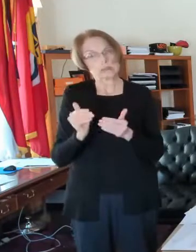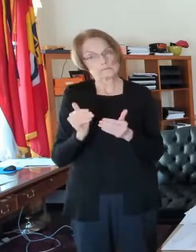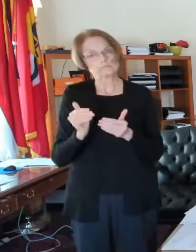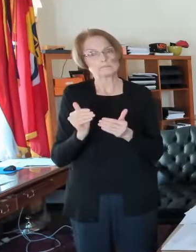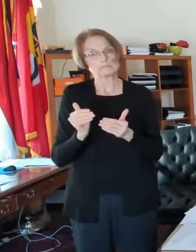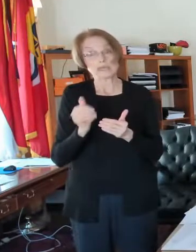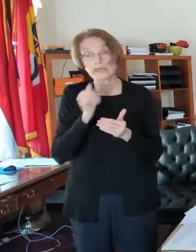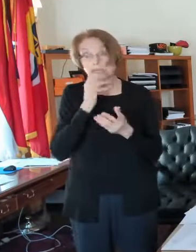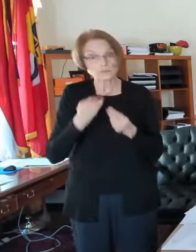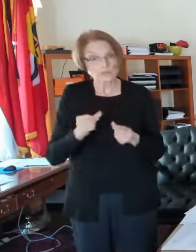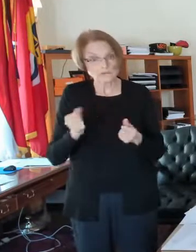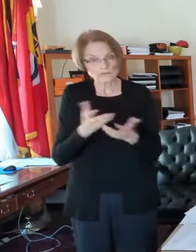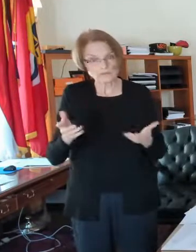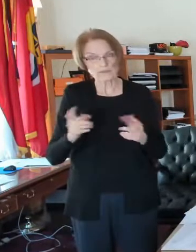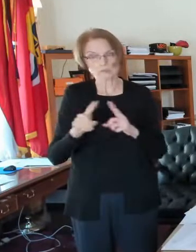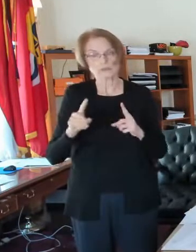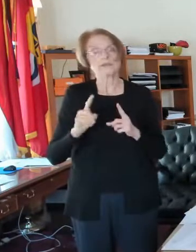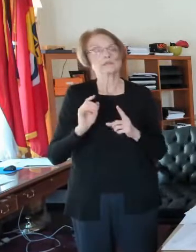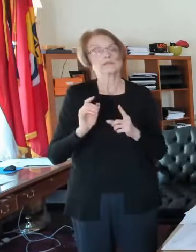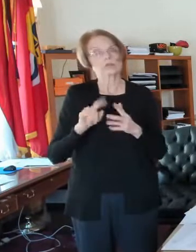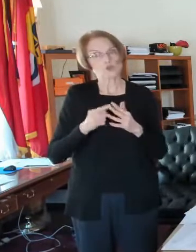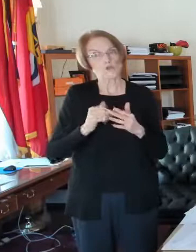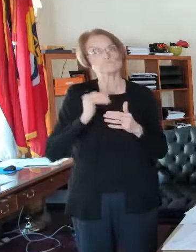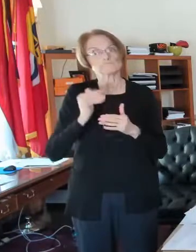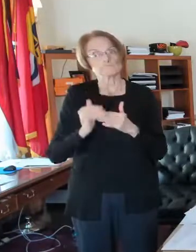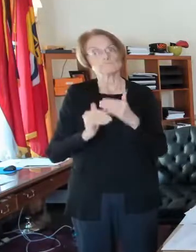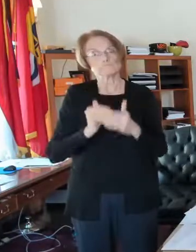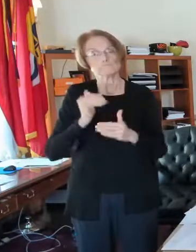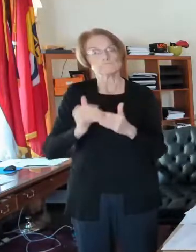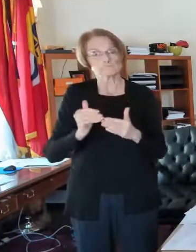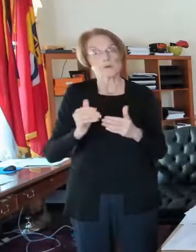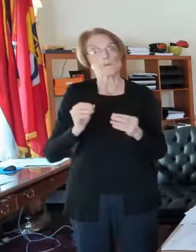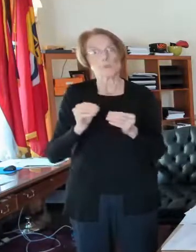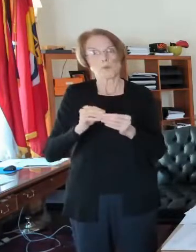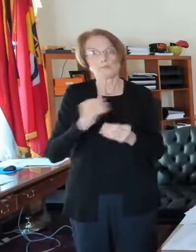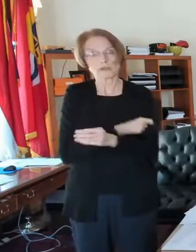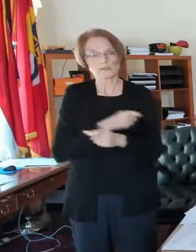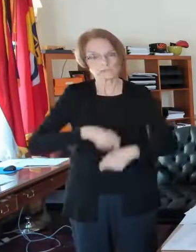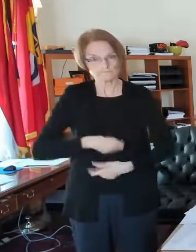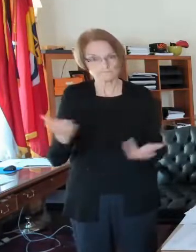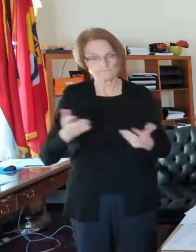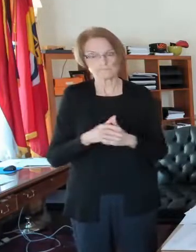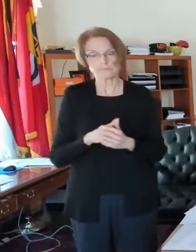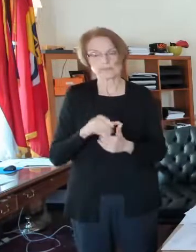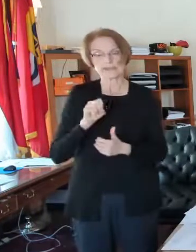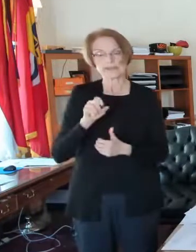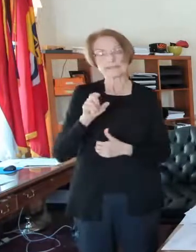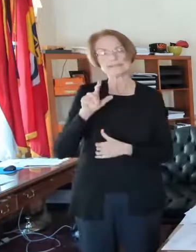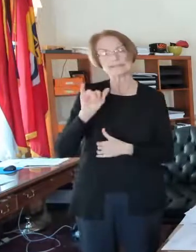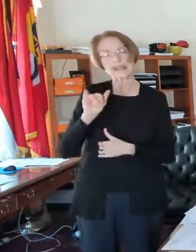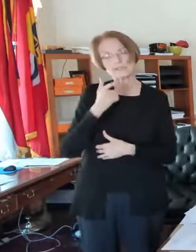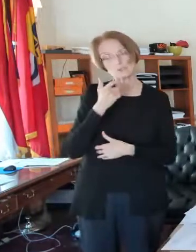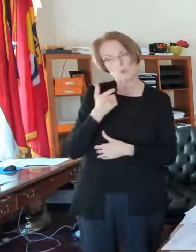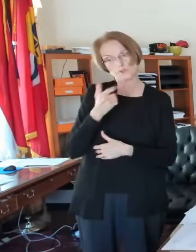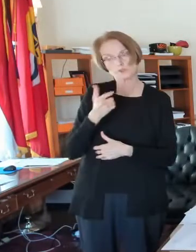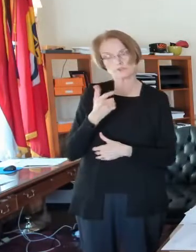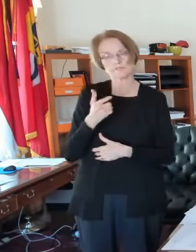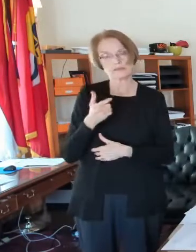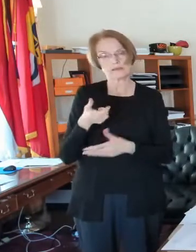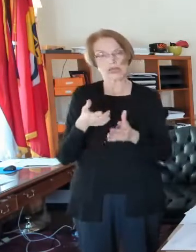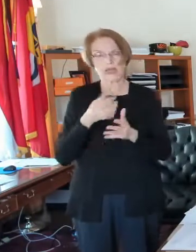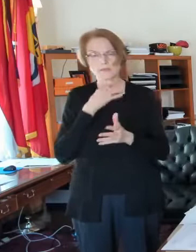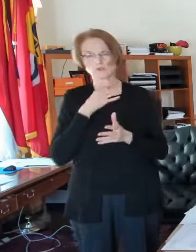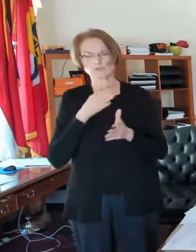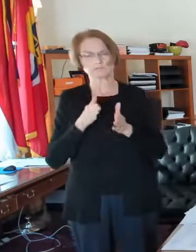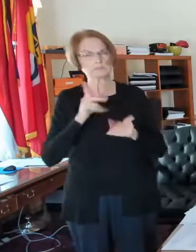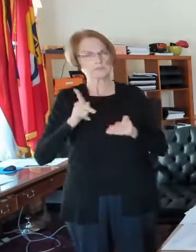more shots in arms, which is really what this is all about. Sandy is watching and has a question about the general public and when